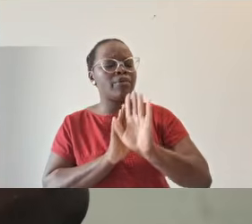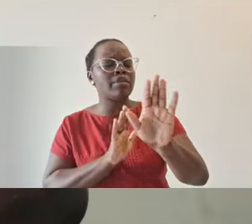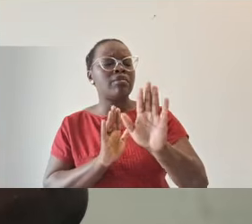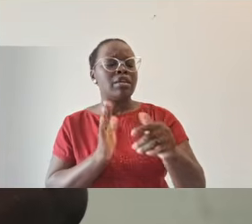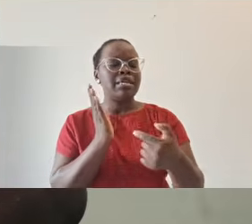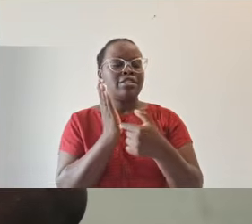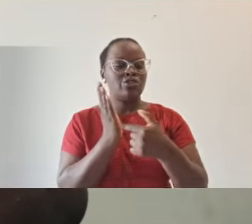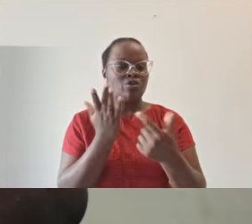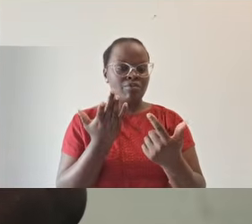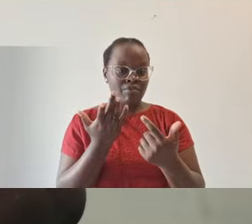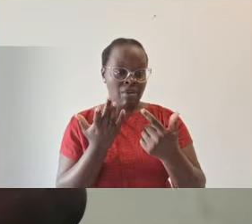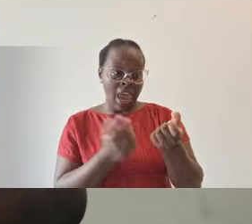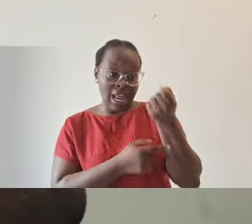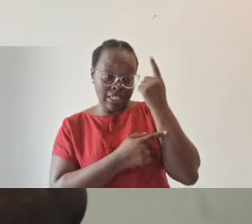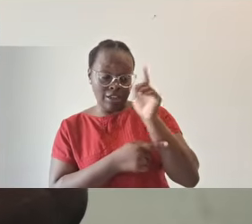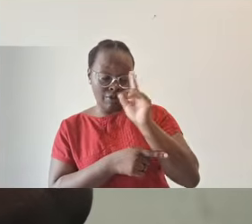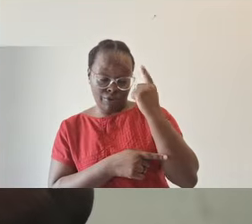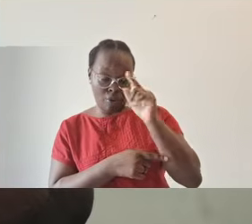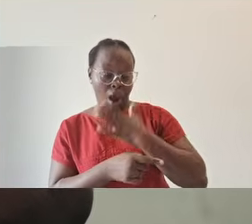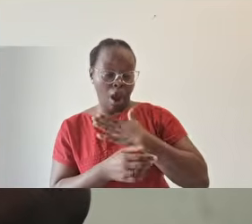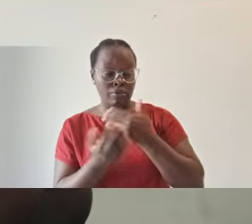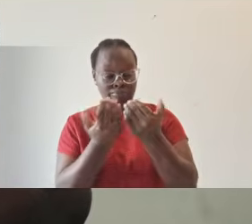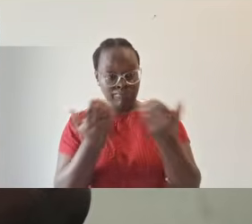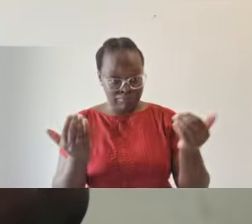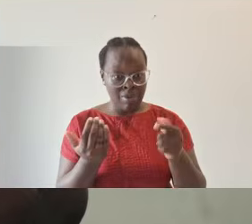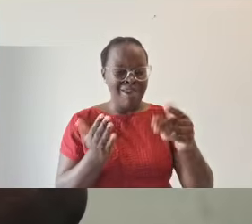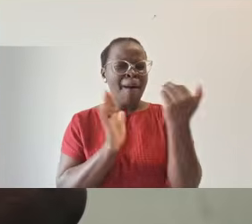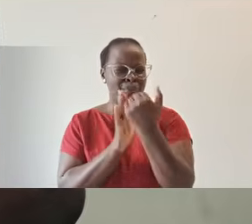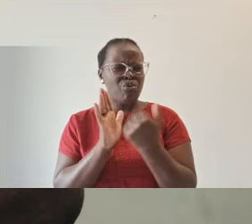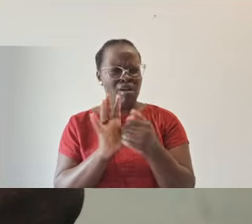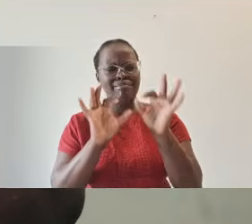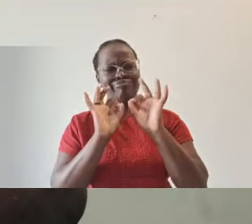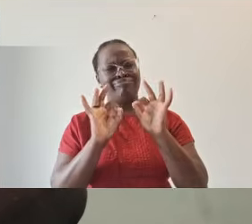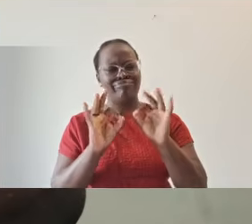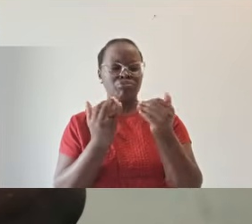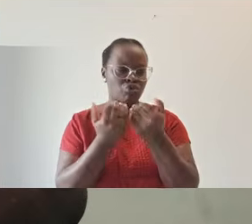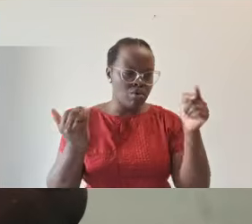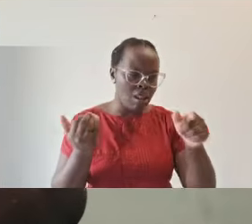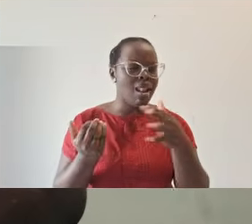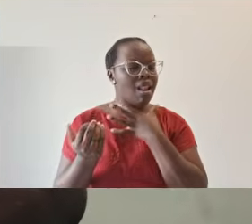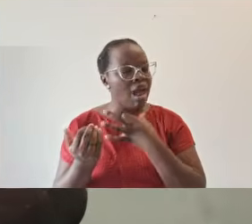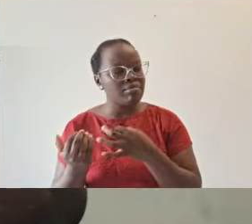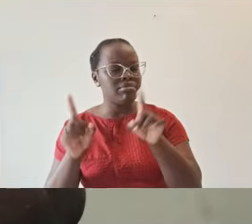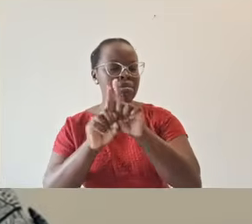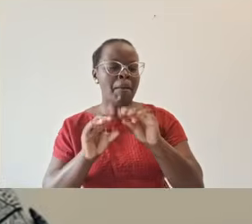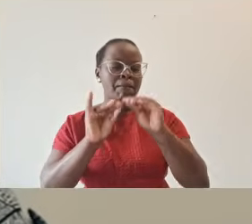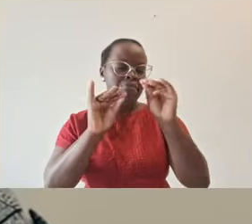learners. So the program is very good for our school and also for our learners in that perspective. Since we have